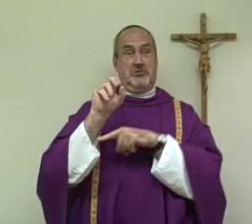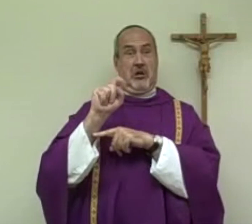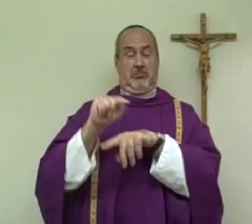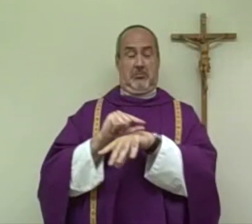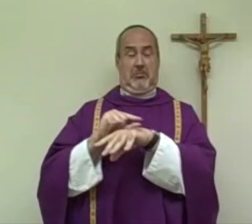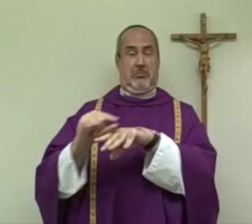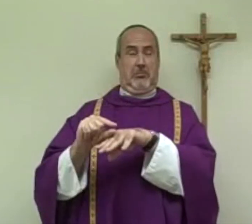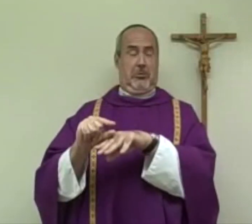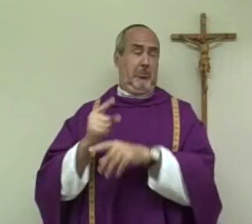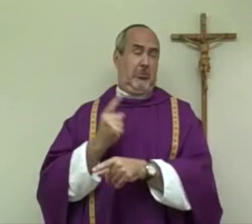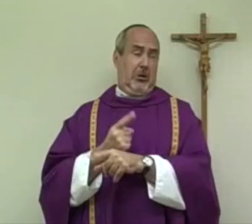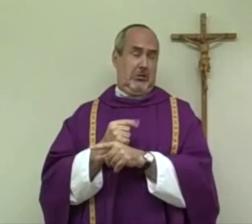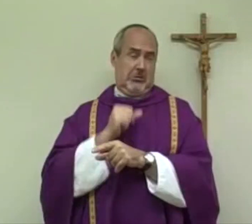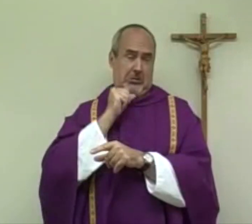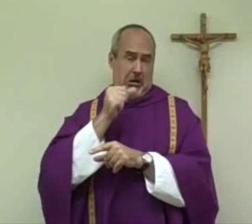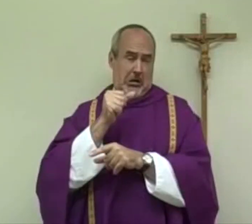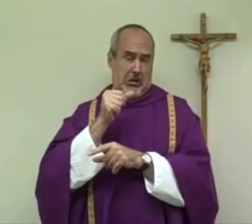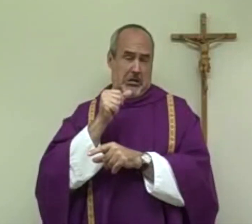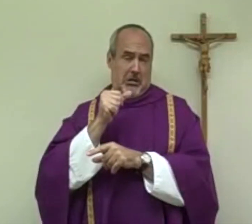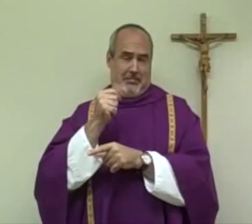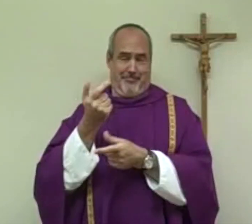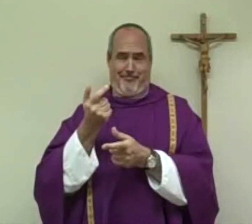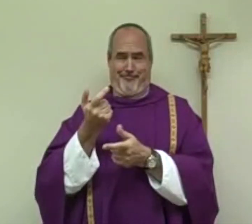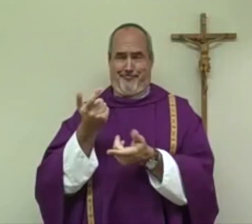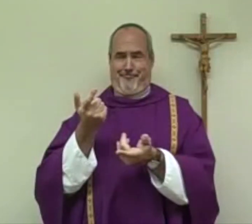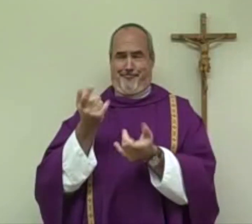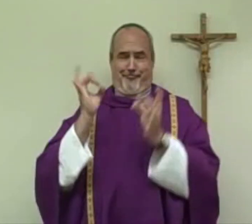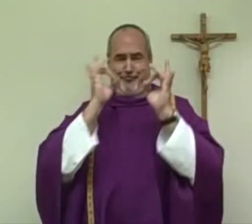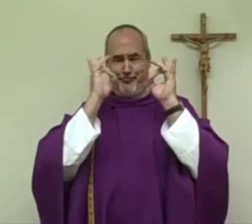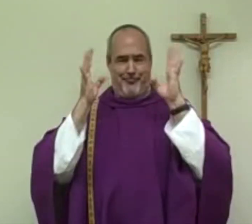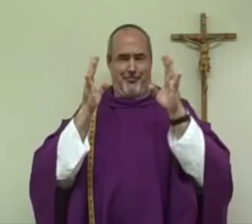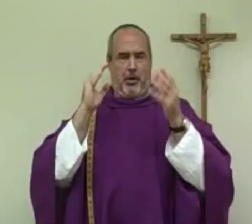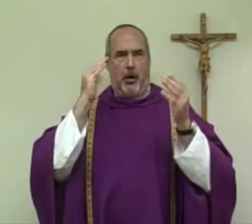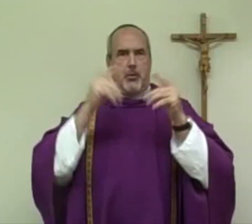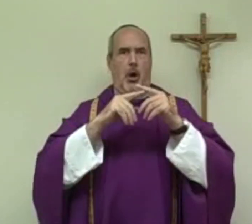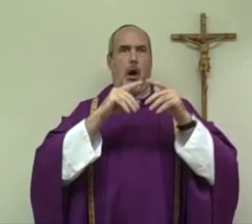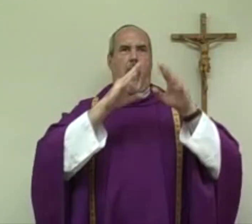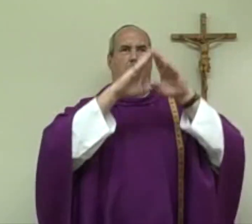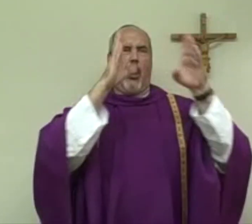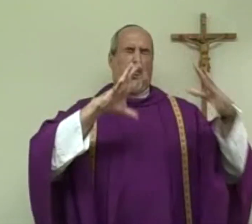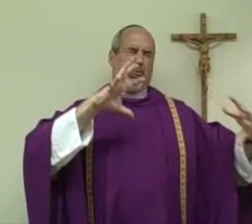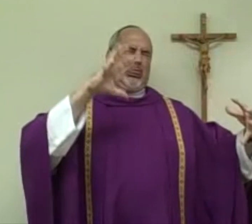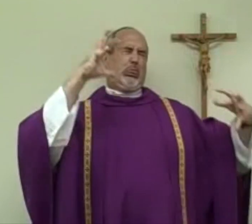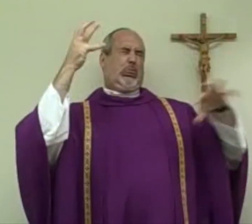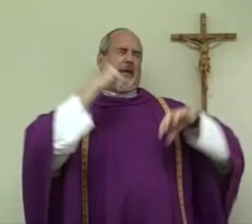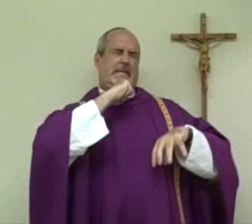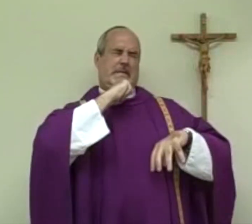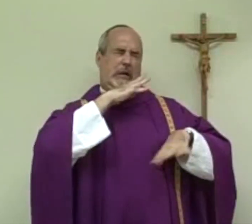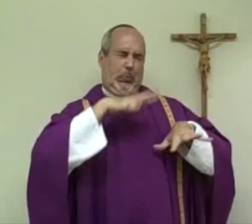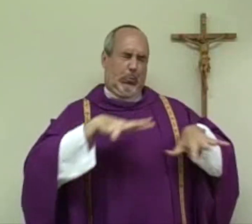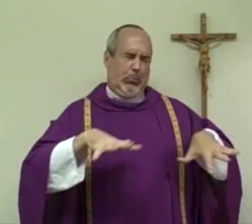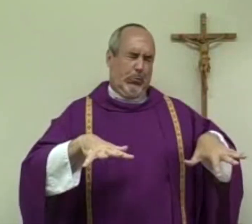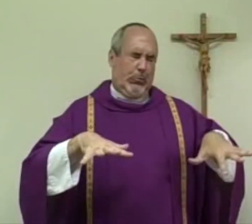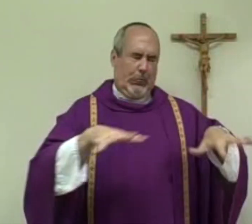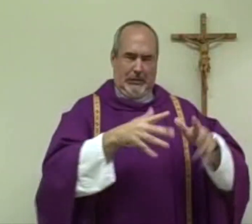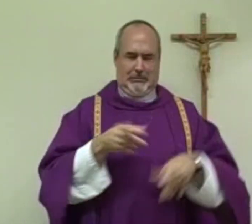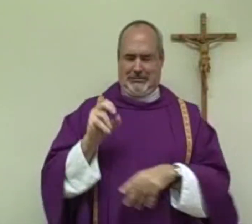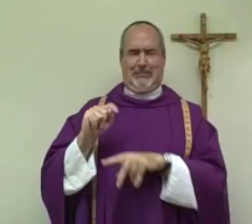Think about dust in a house. Now, a little bit of dust on stuff isn't terrible compared to a house that's just